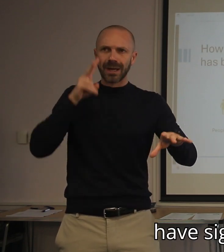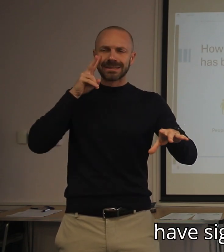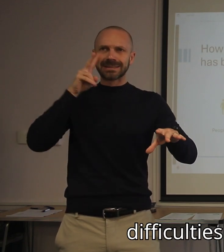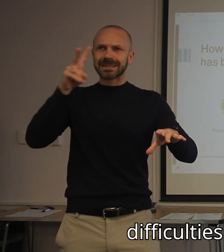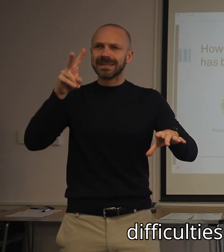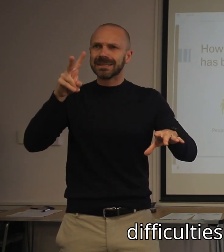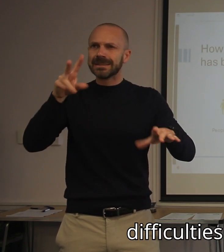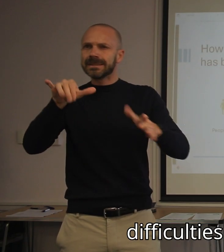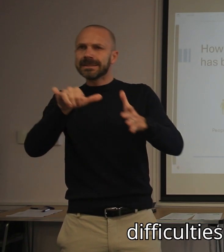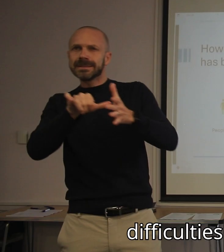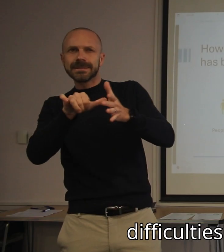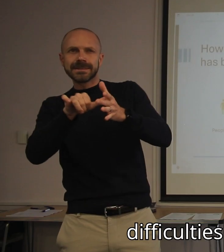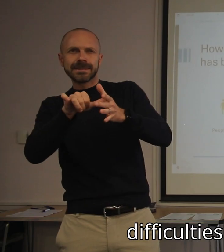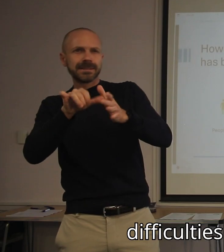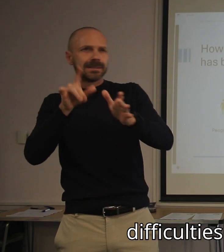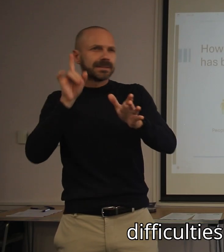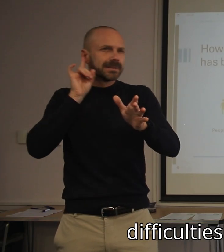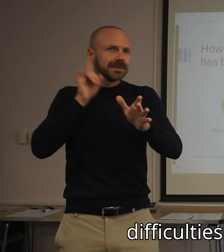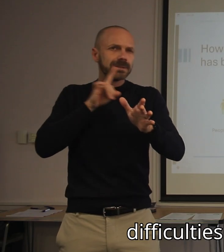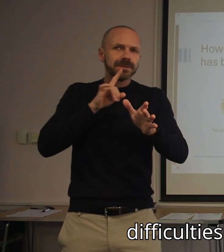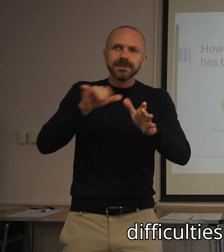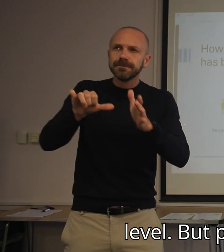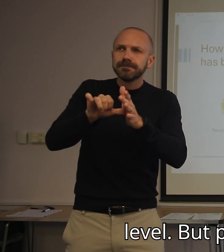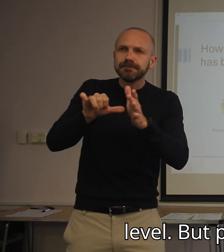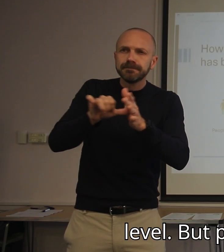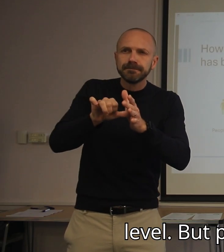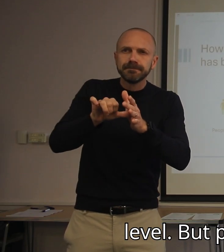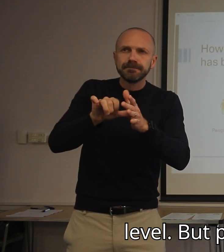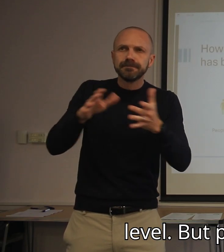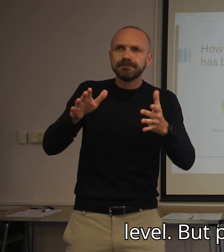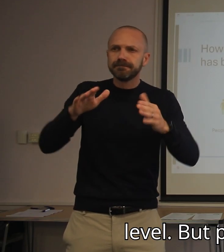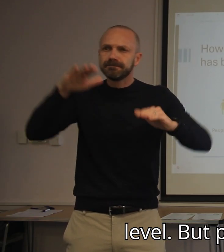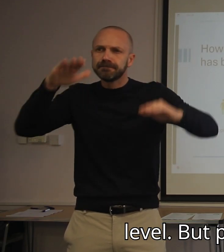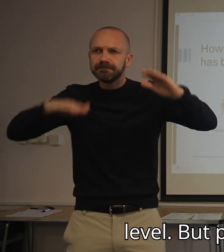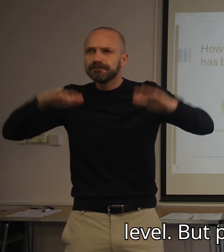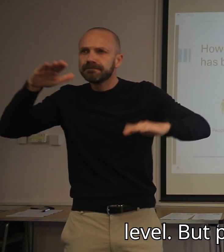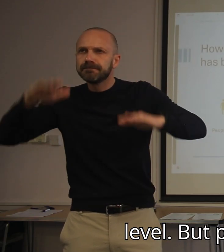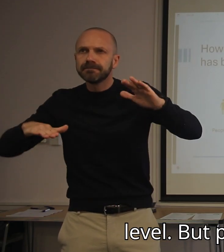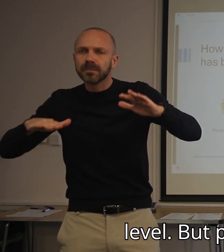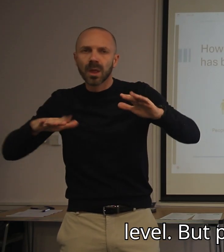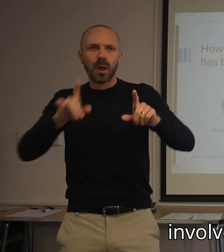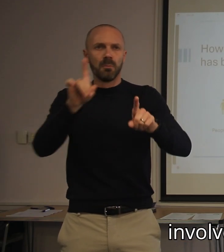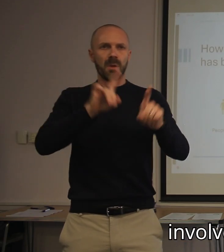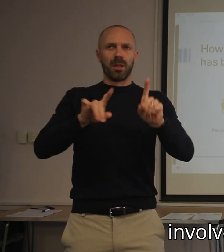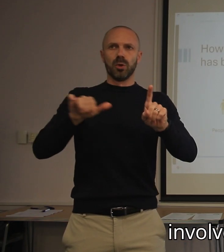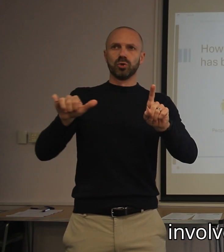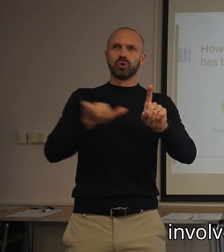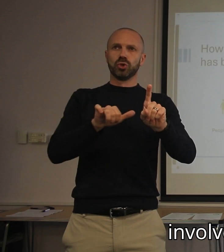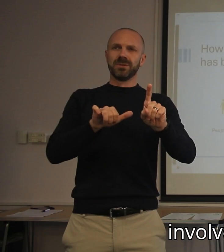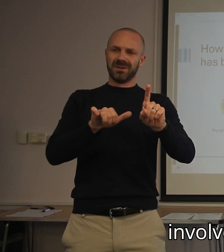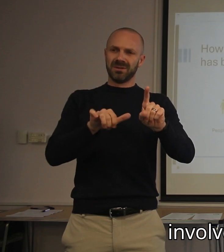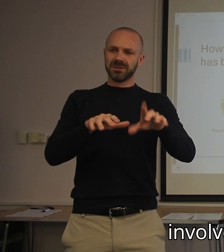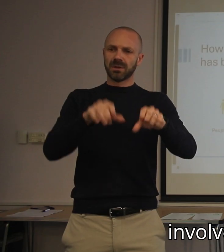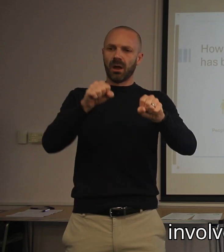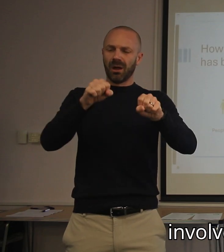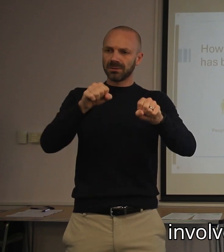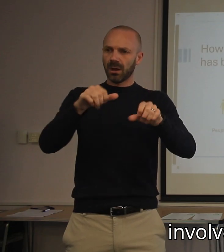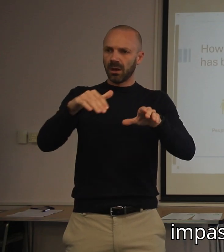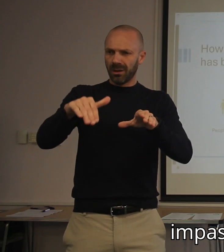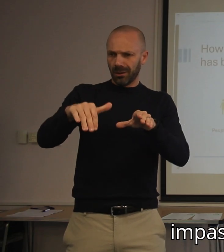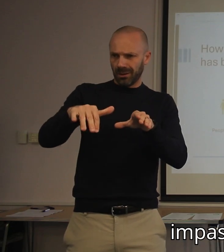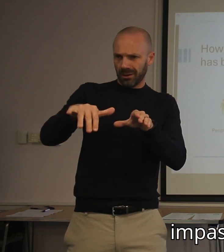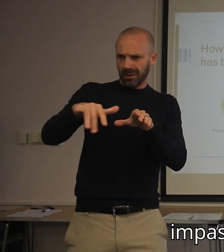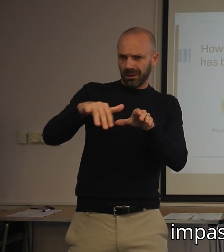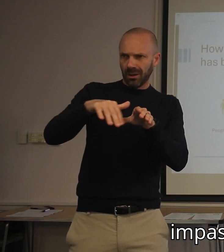difficulties, hearing difficulties of any description, of any level, but people will start becoming involved. They will